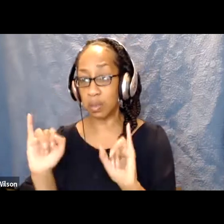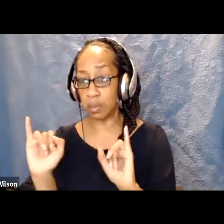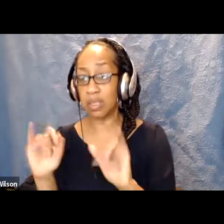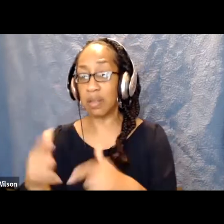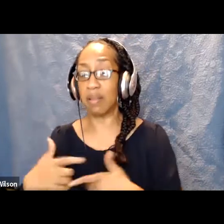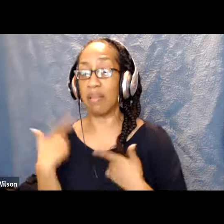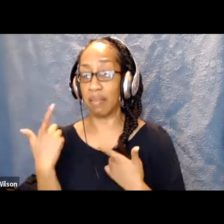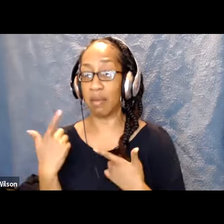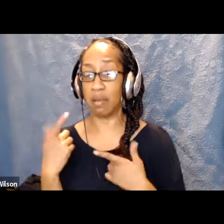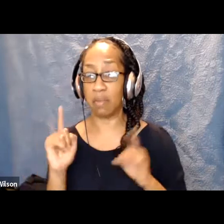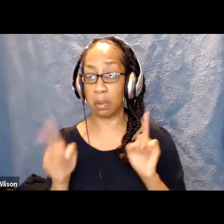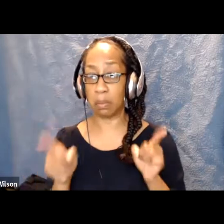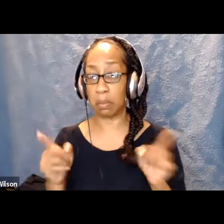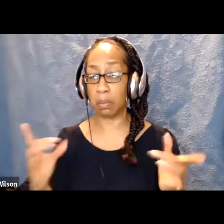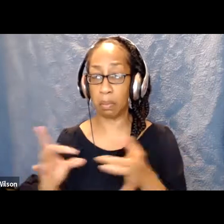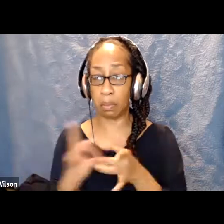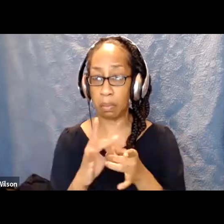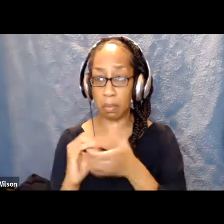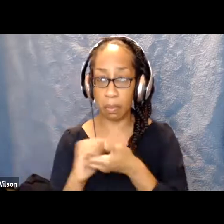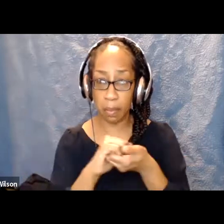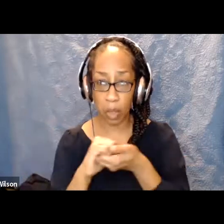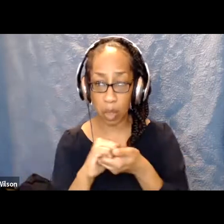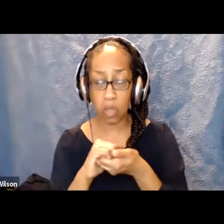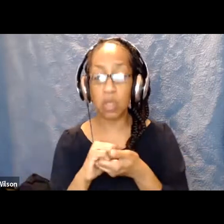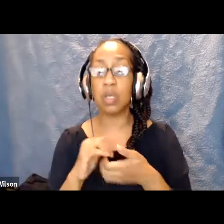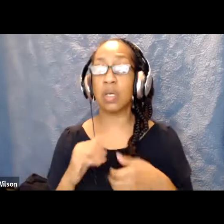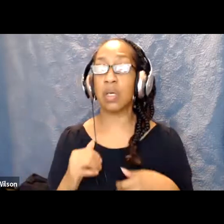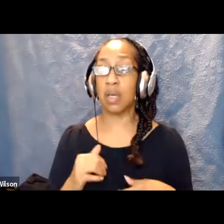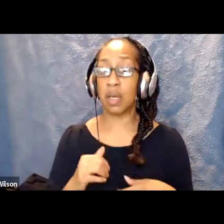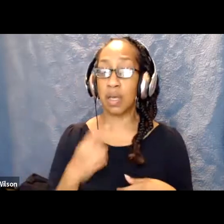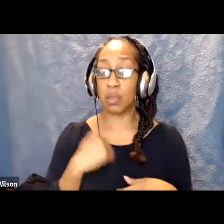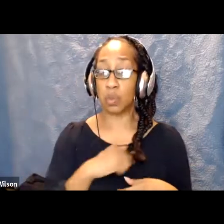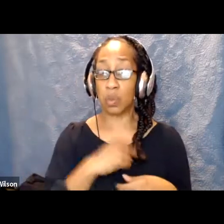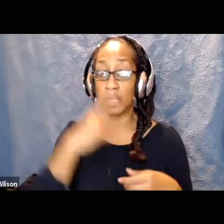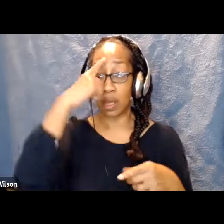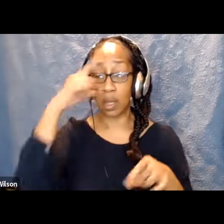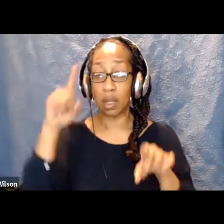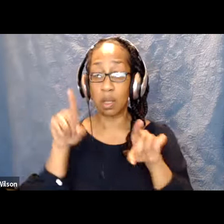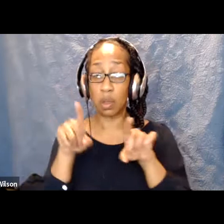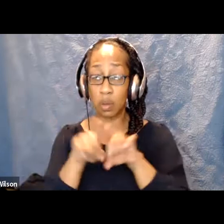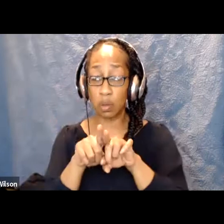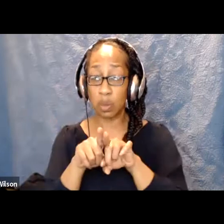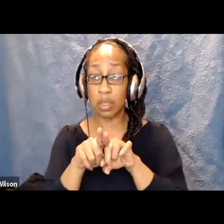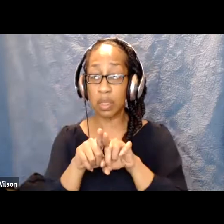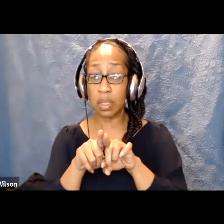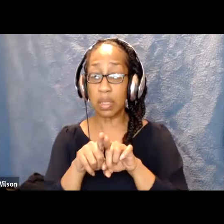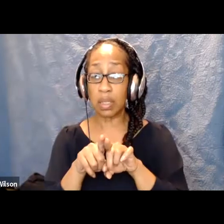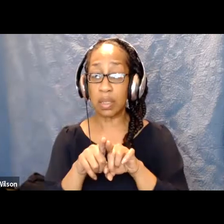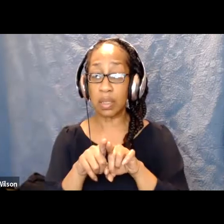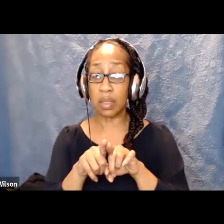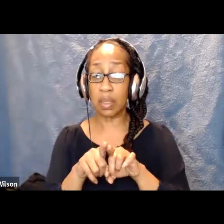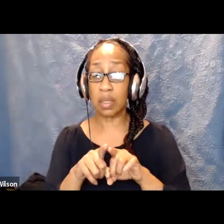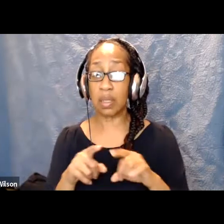that is for one primary reason that I think all of us can agree on, and which is that it